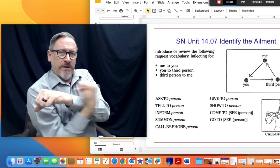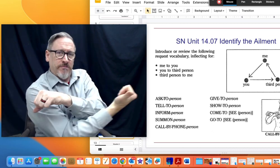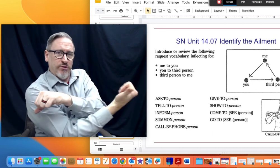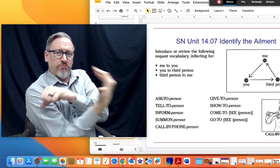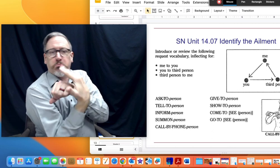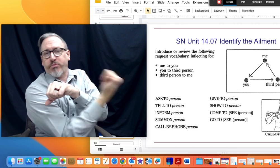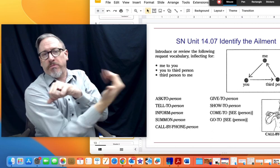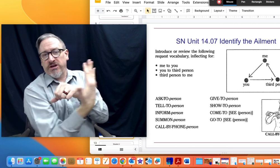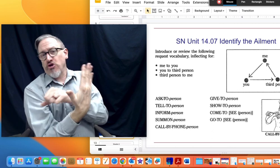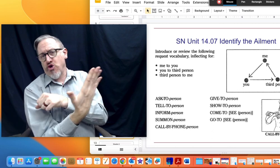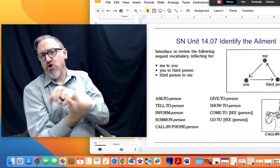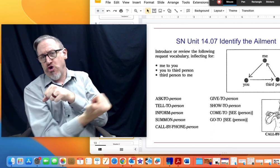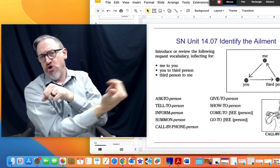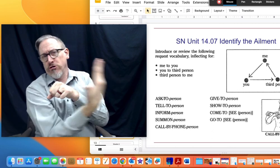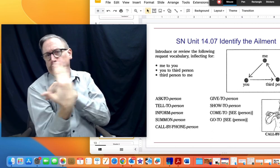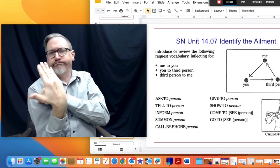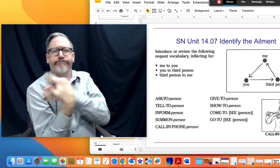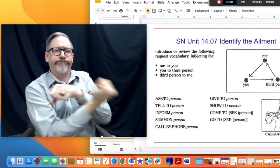flip it.